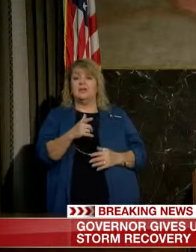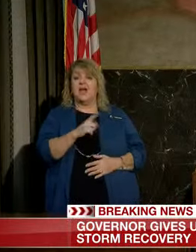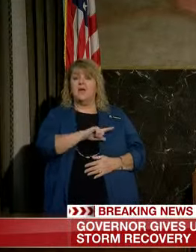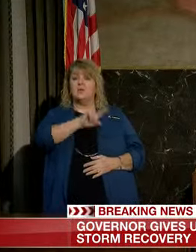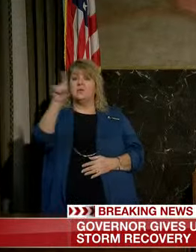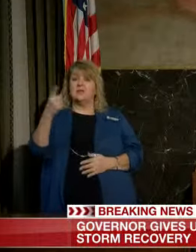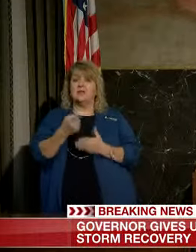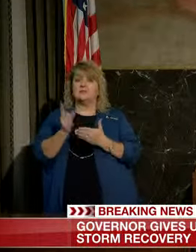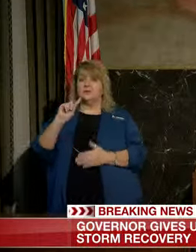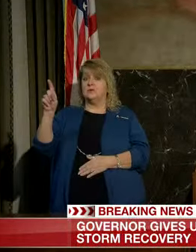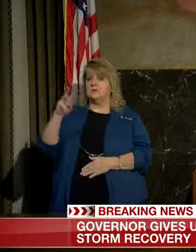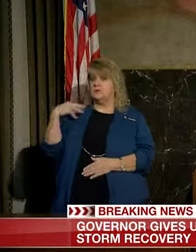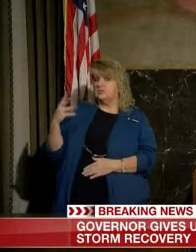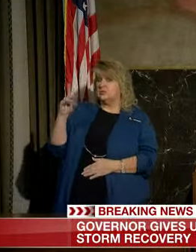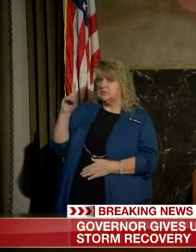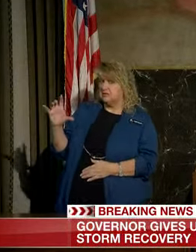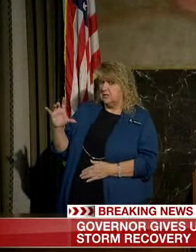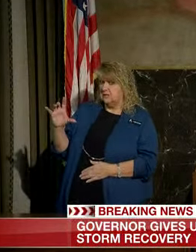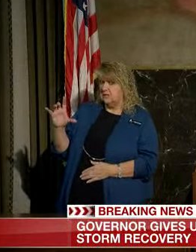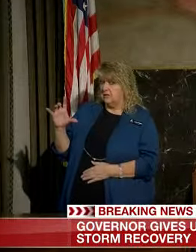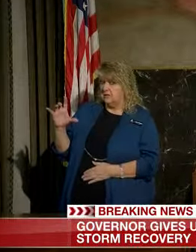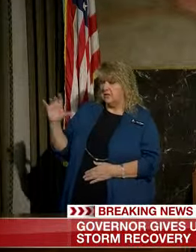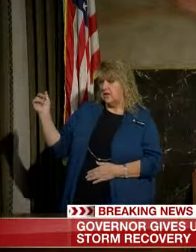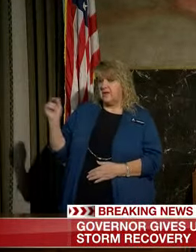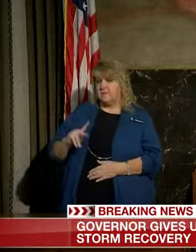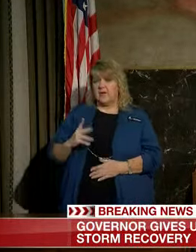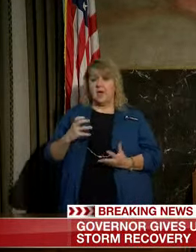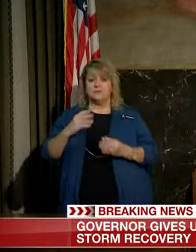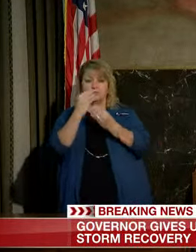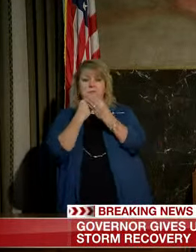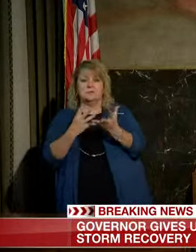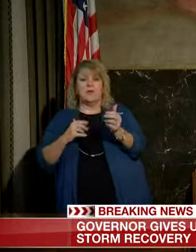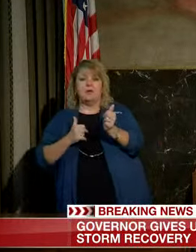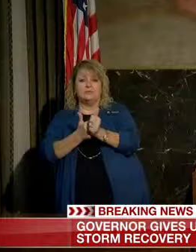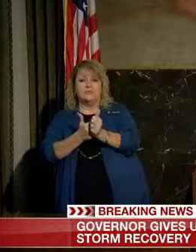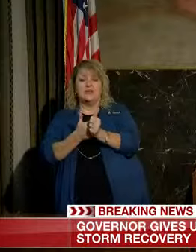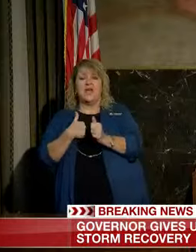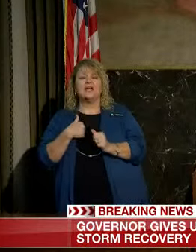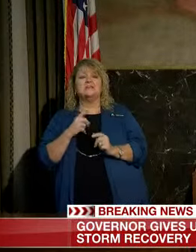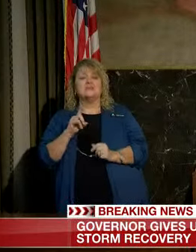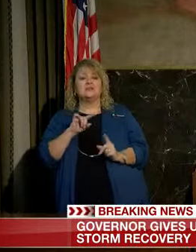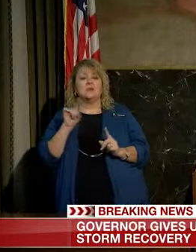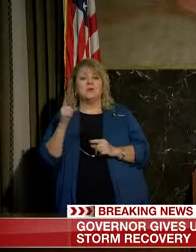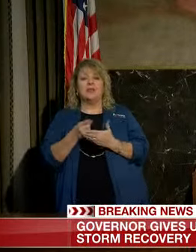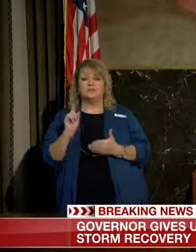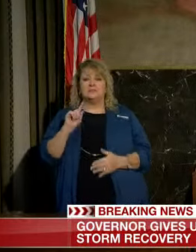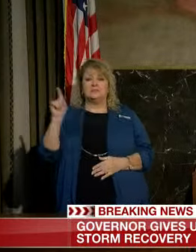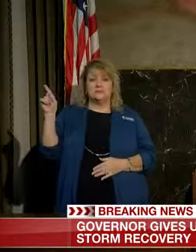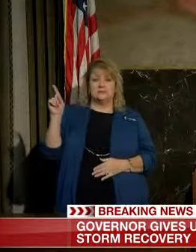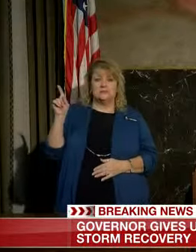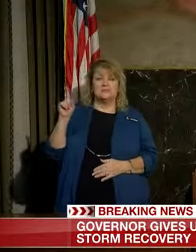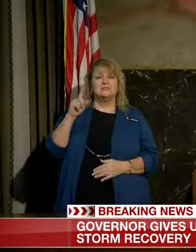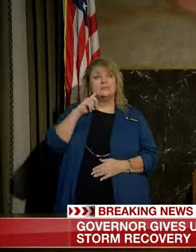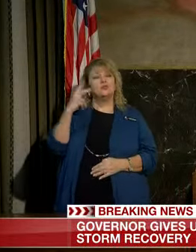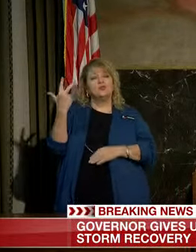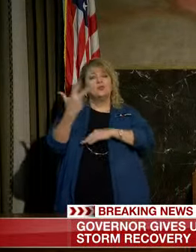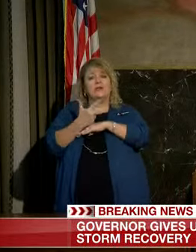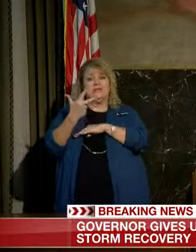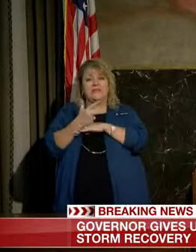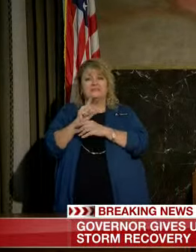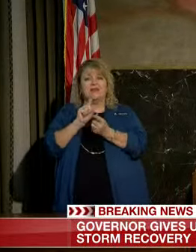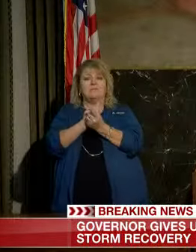week, so I did want to just give a very brief update. I went up last week, spent I think it was 3 days, where I